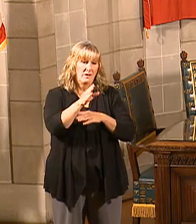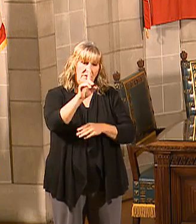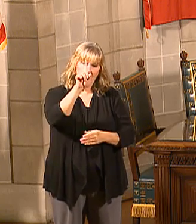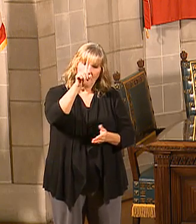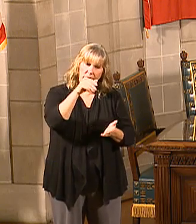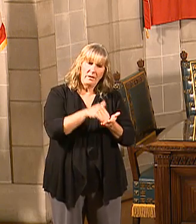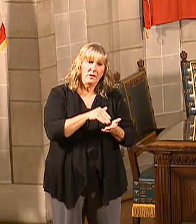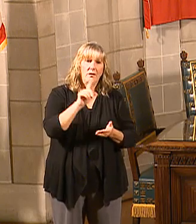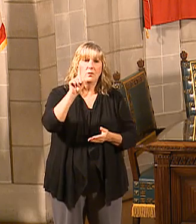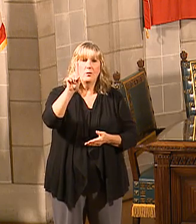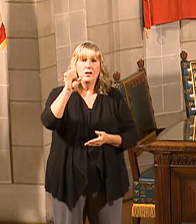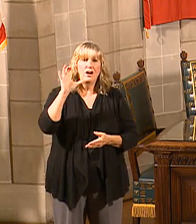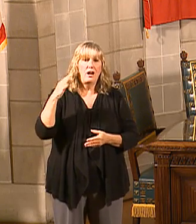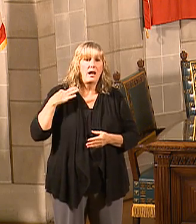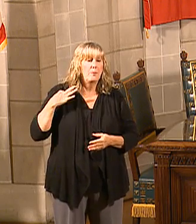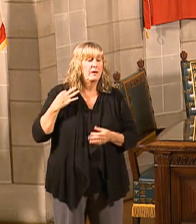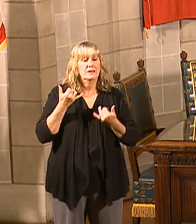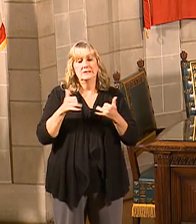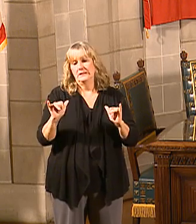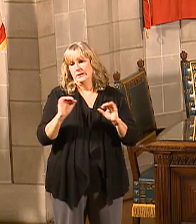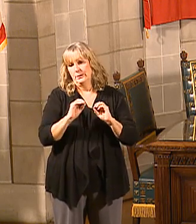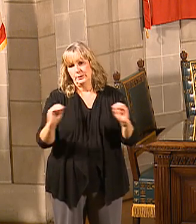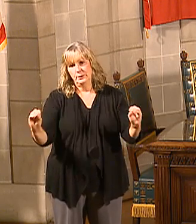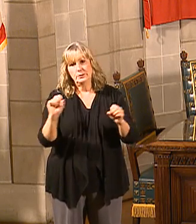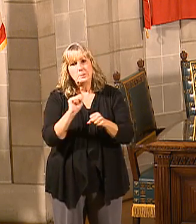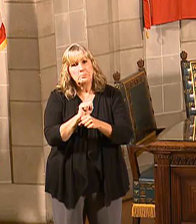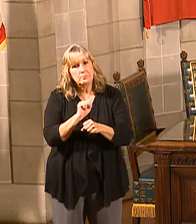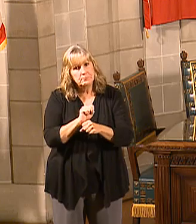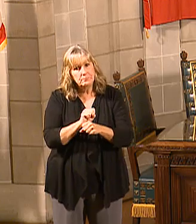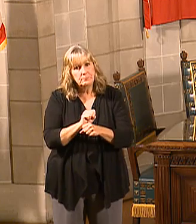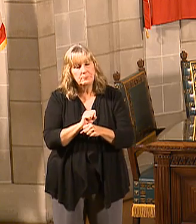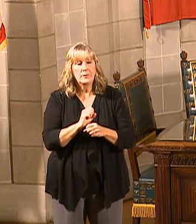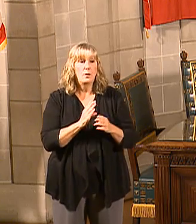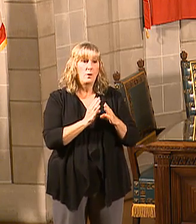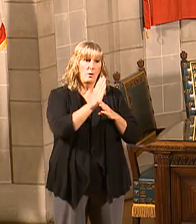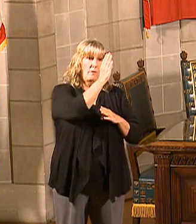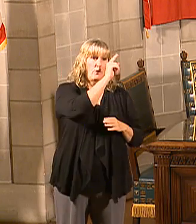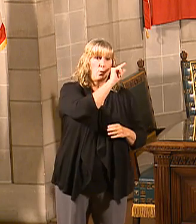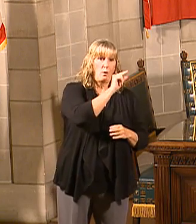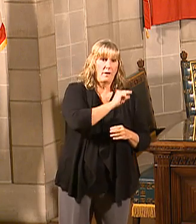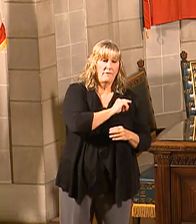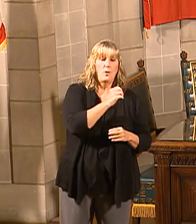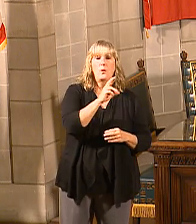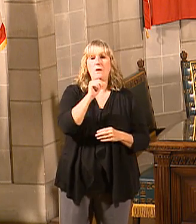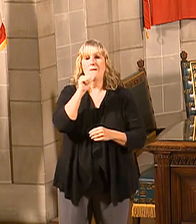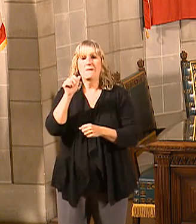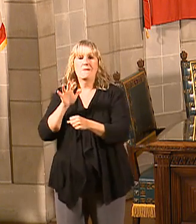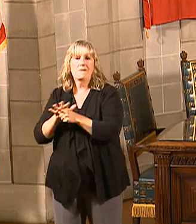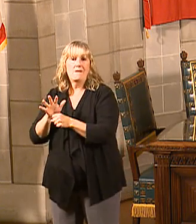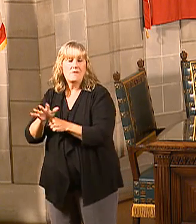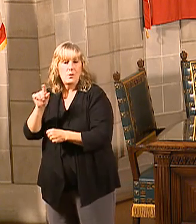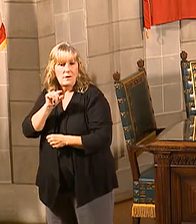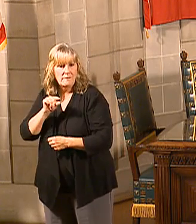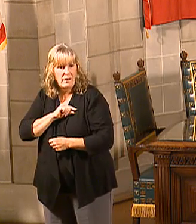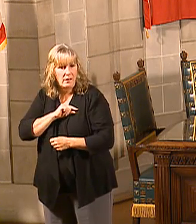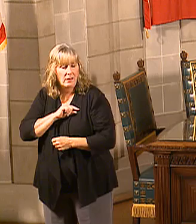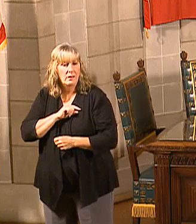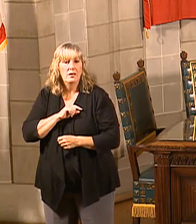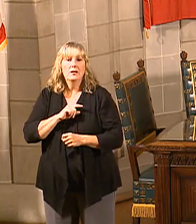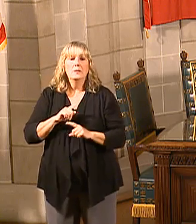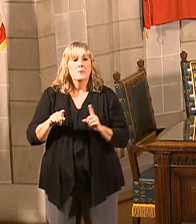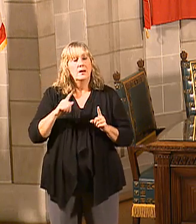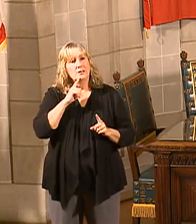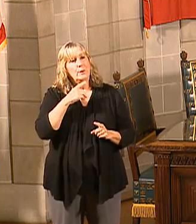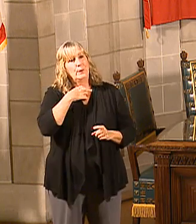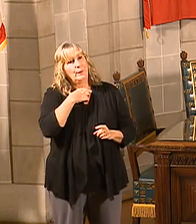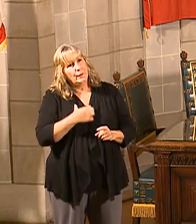1,100 applications, and still couldn't get a job. I was either overqualified or underqualified. All the while, I kept saying, I wish I